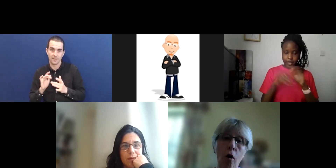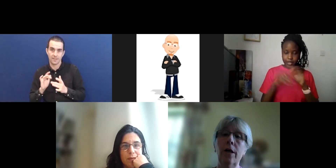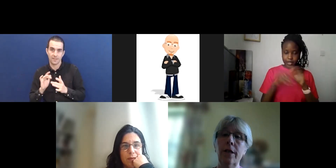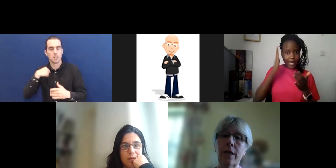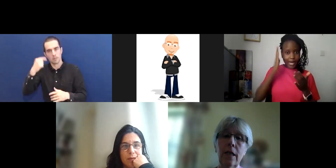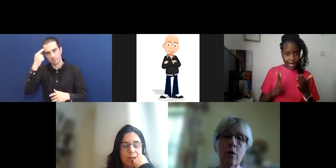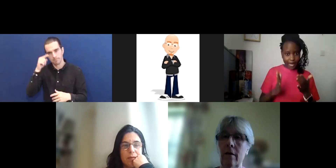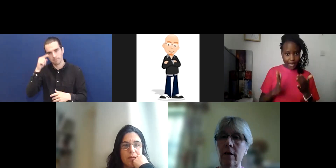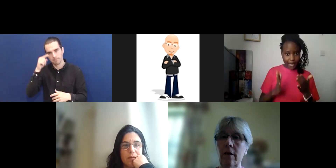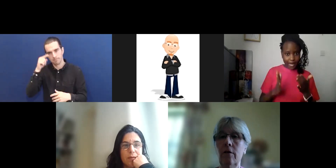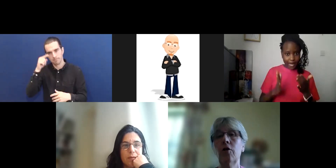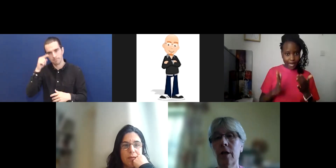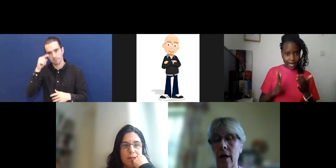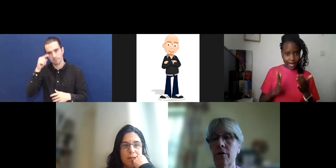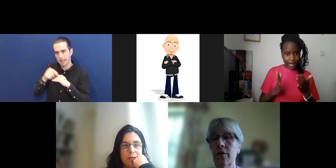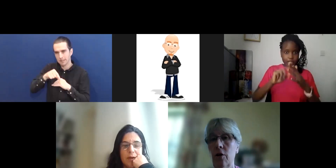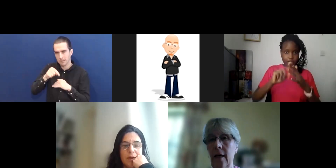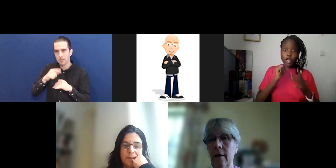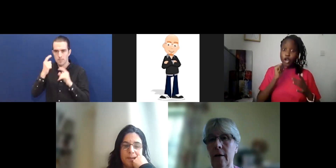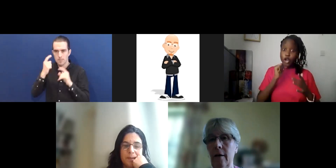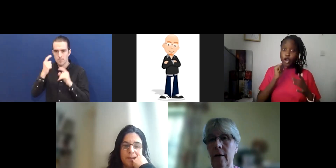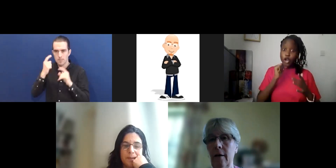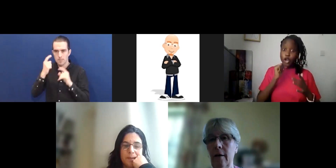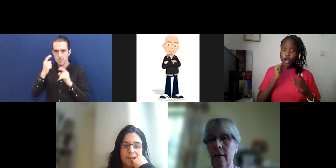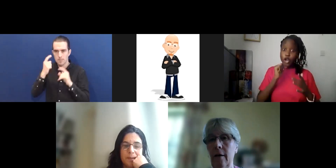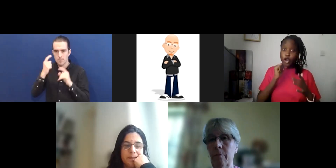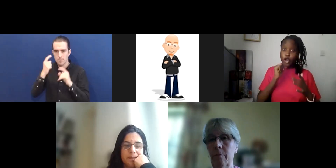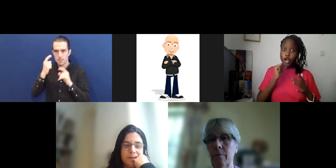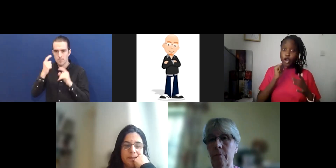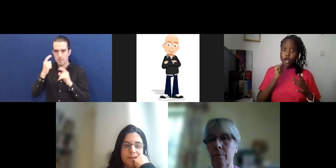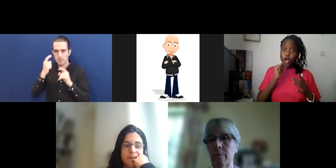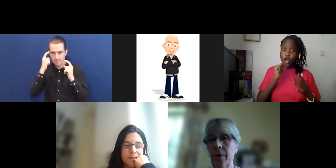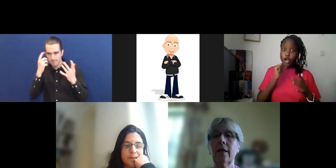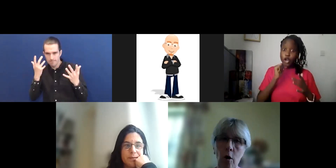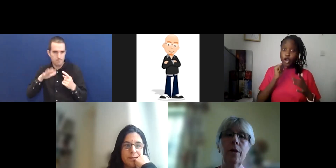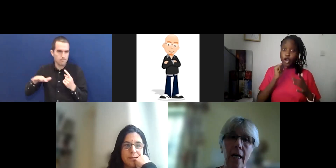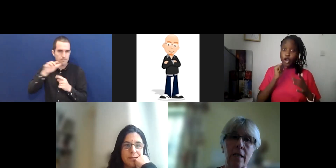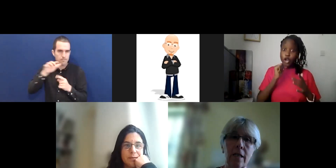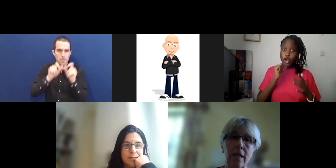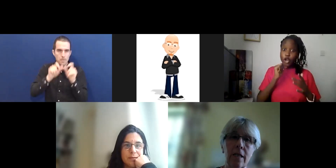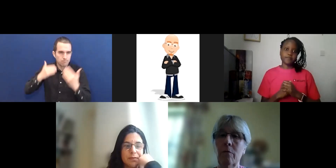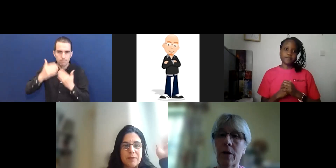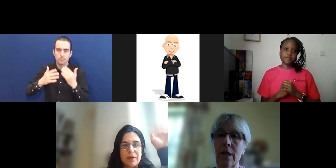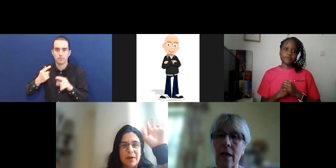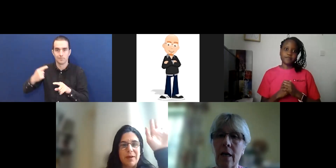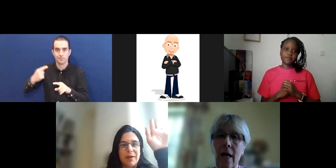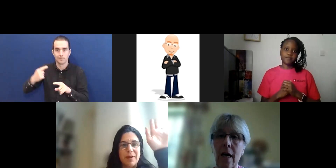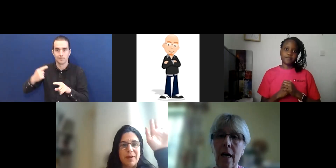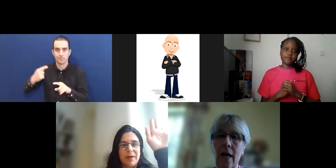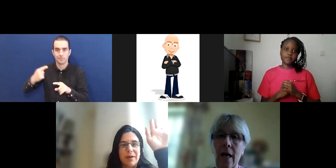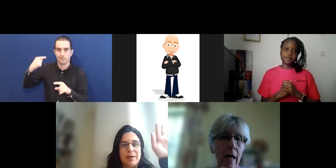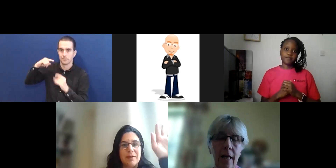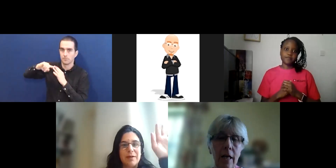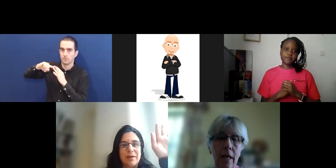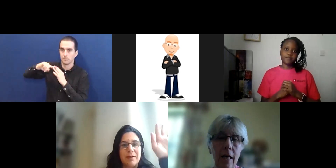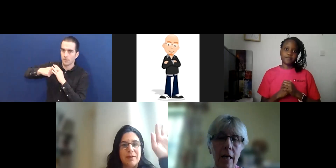all learners needs to be there from the beginning, not an afterthought. And at the moment, that's kind of the tendency. But